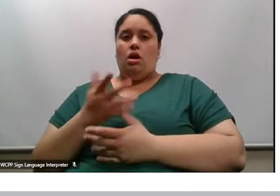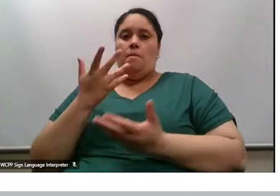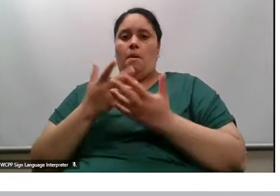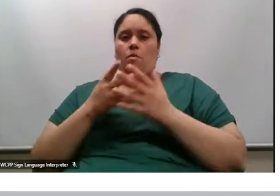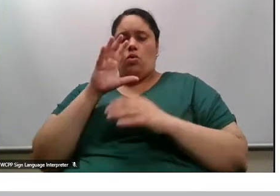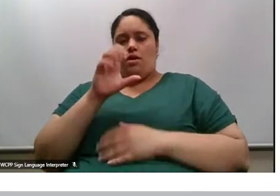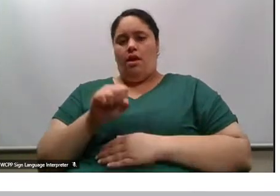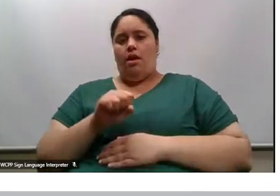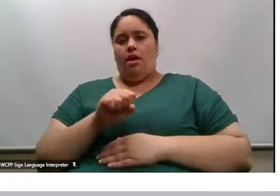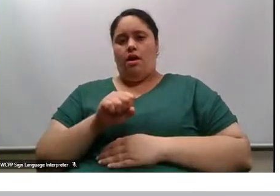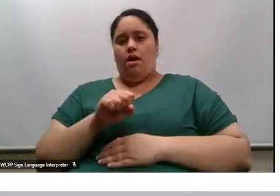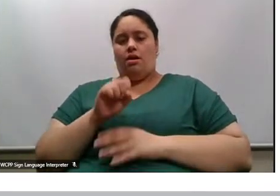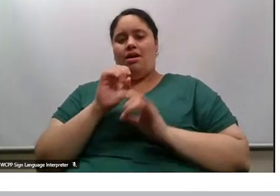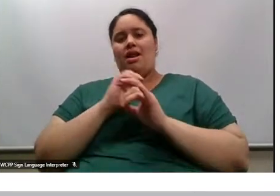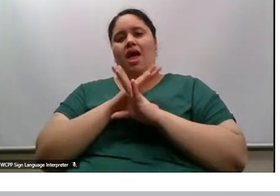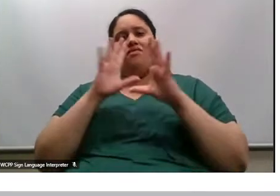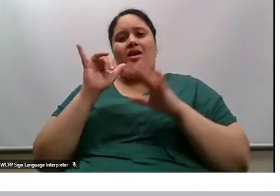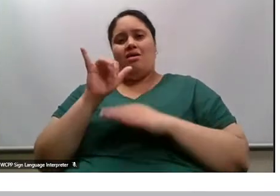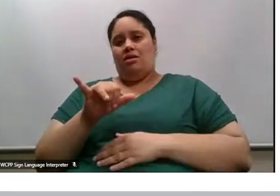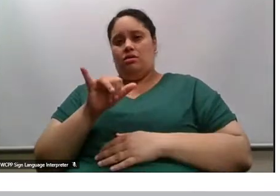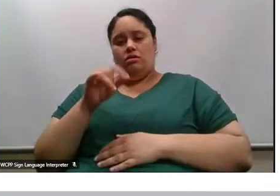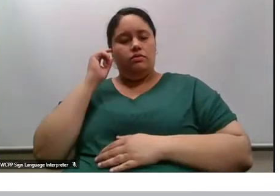could just clarify that, because